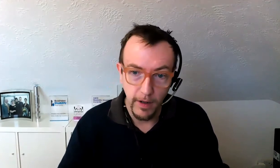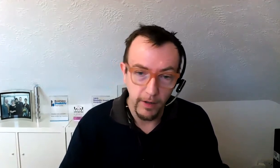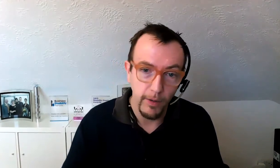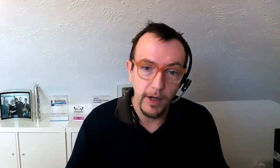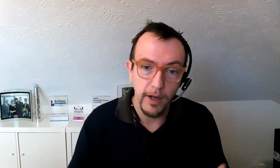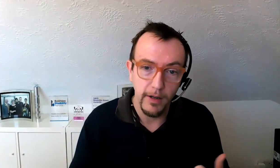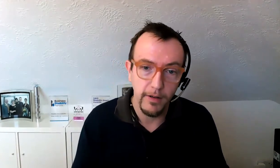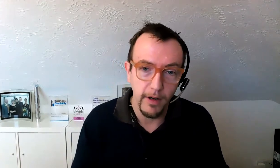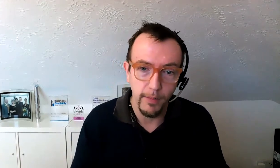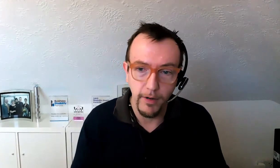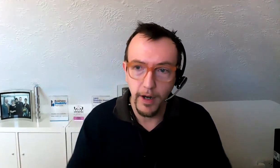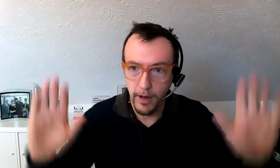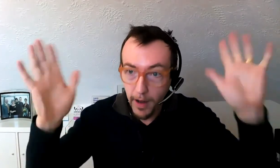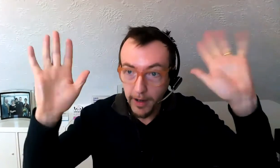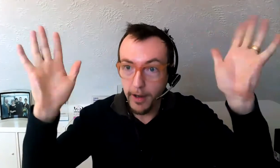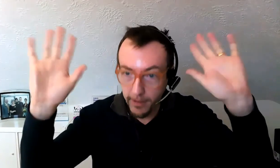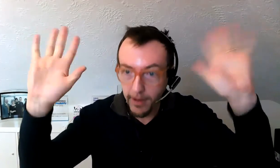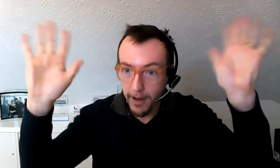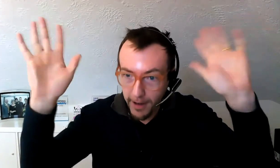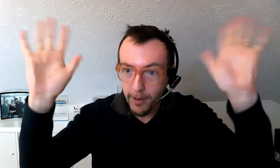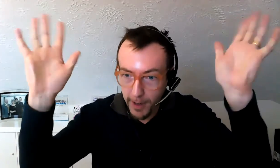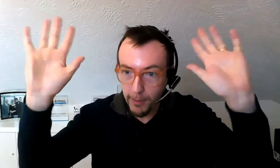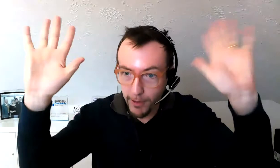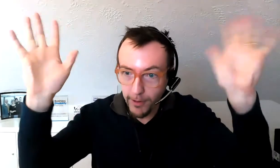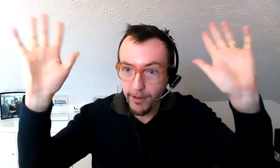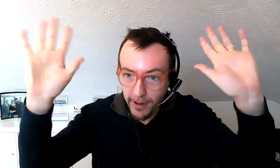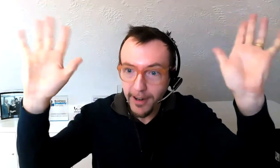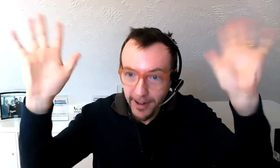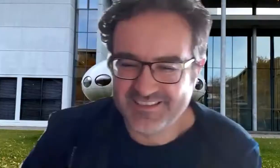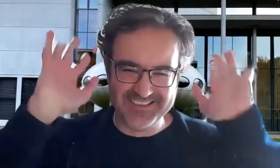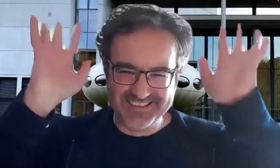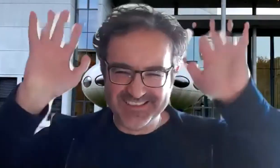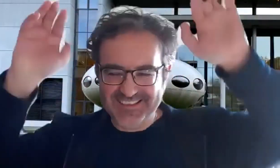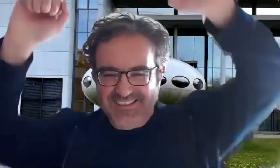next week. It's going to be great. Yes, big applause.